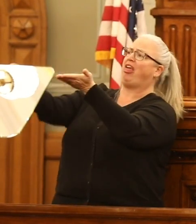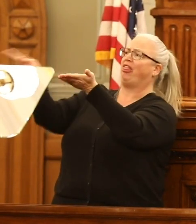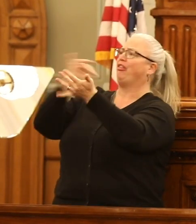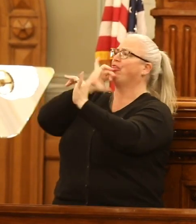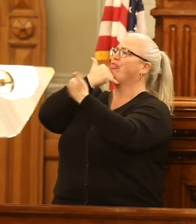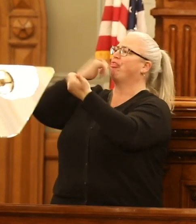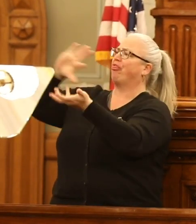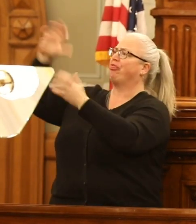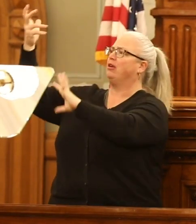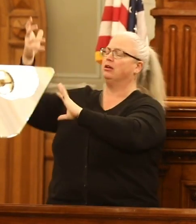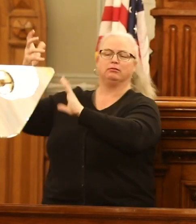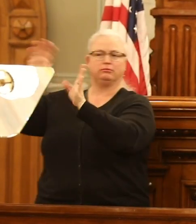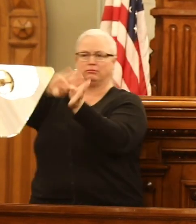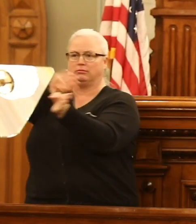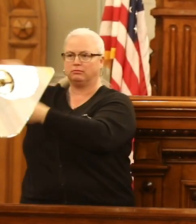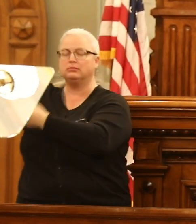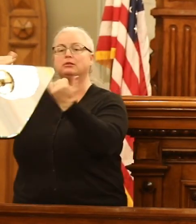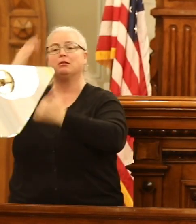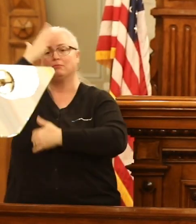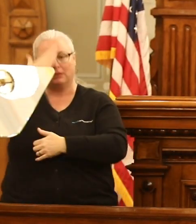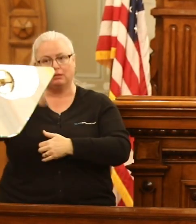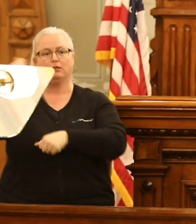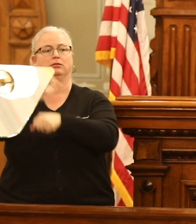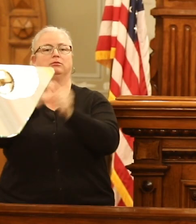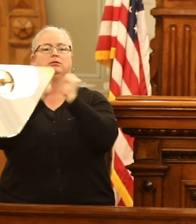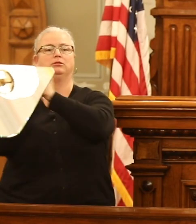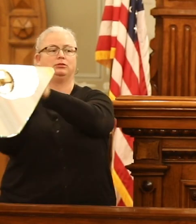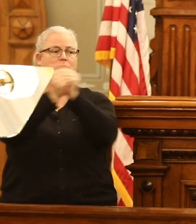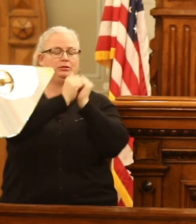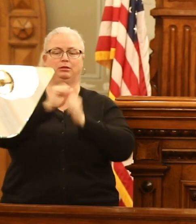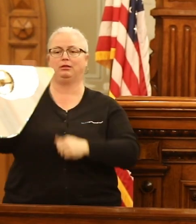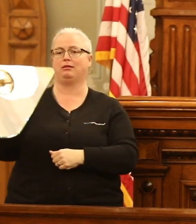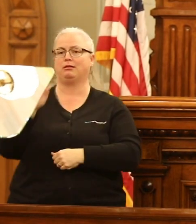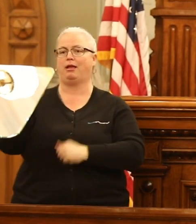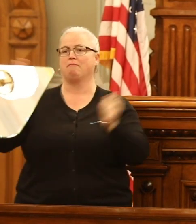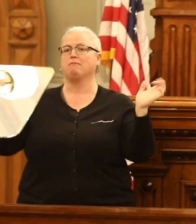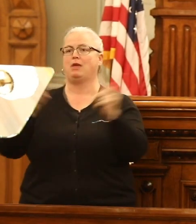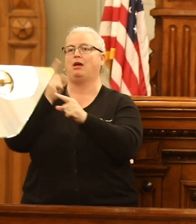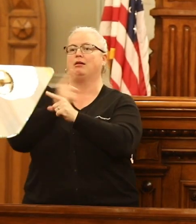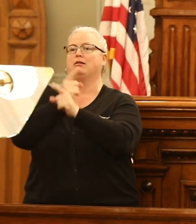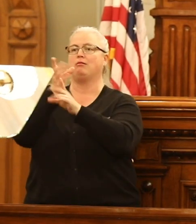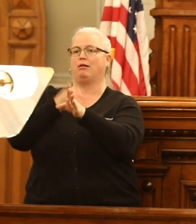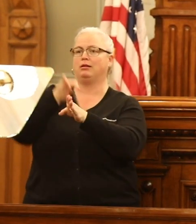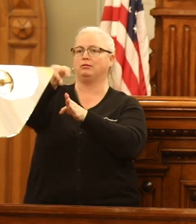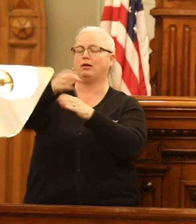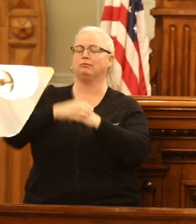mismanagement. Now, because we work together, Kansas is back on track.